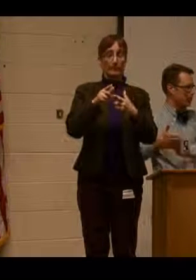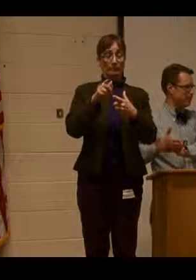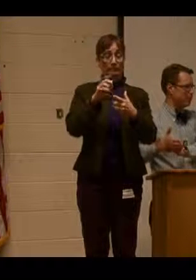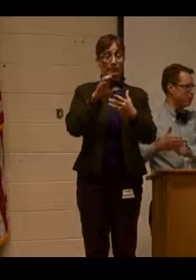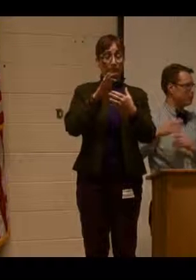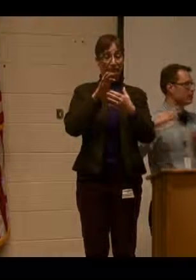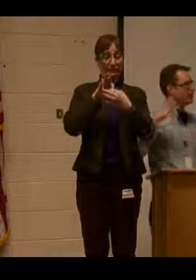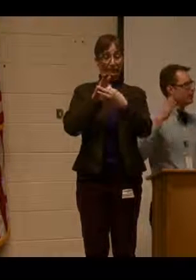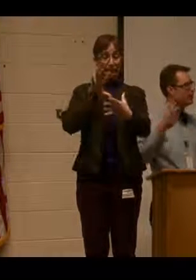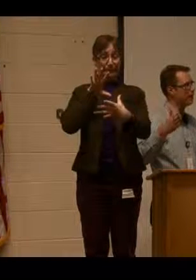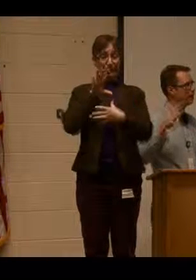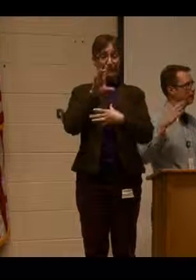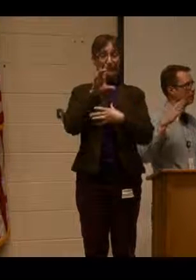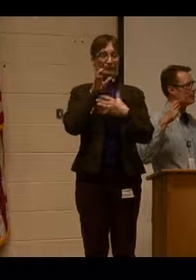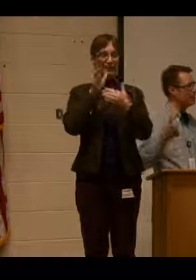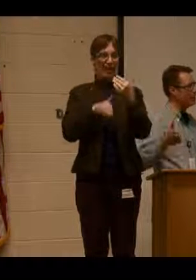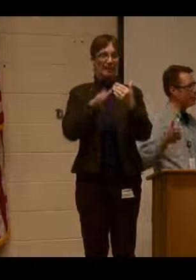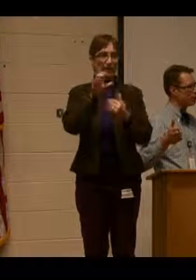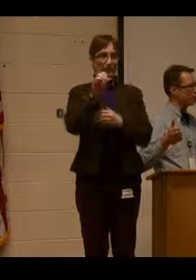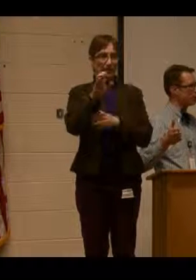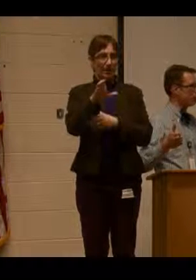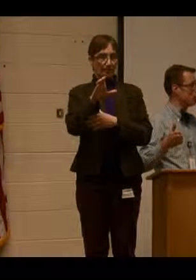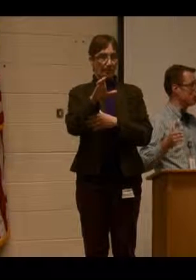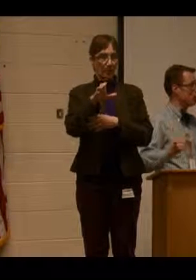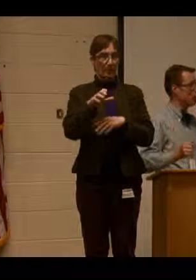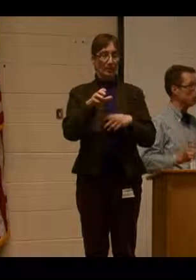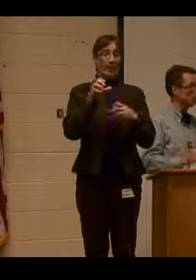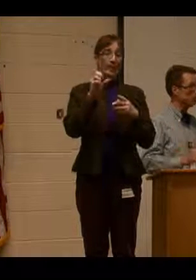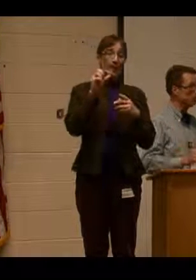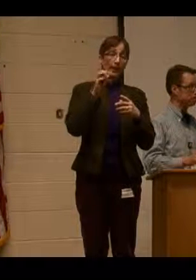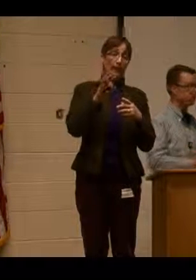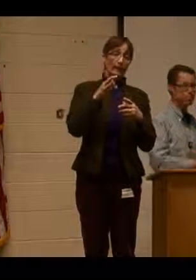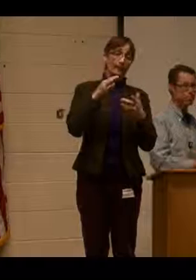it's the semester you turn 21.